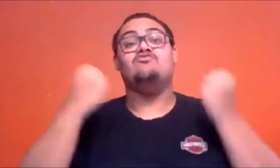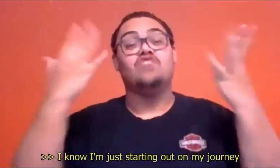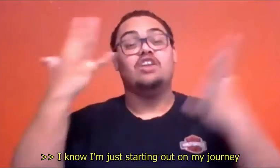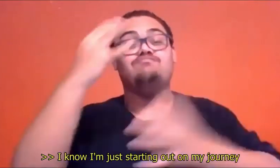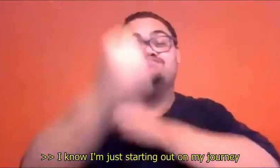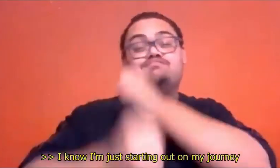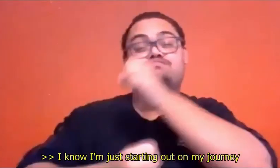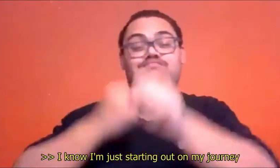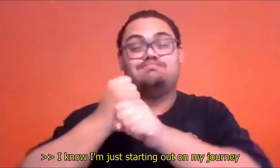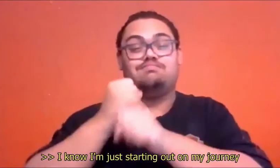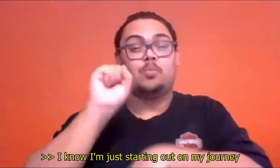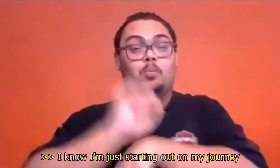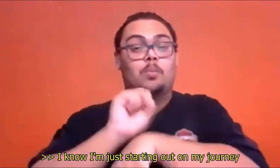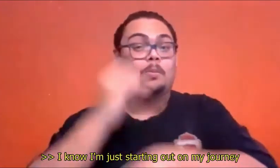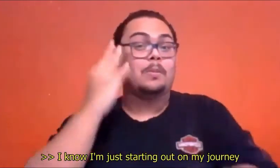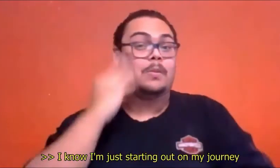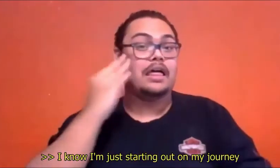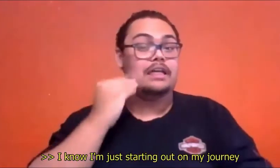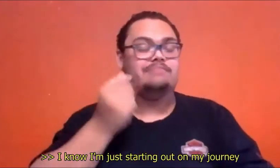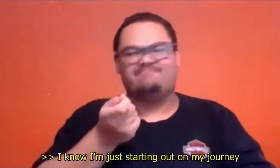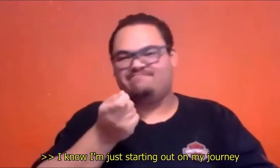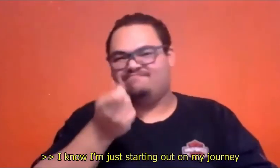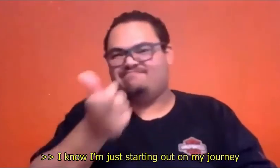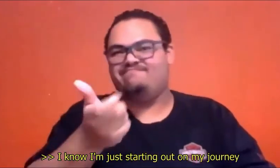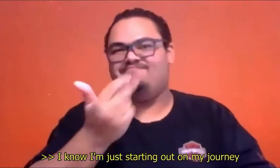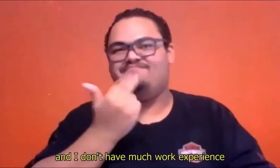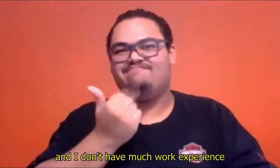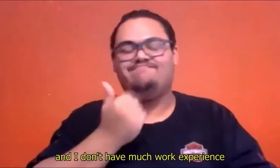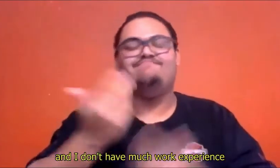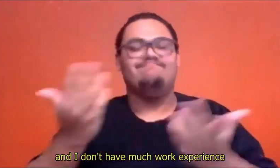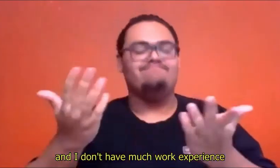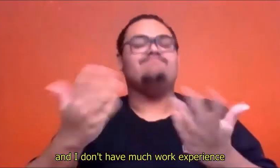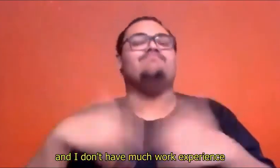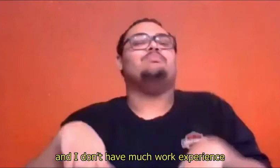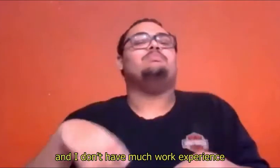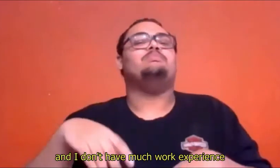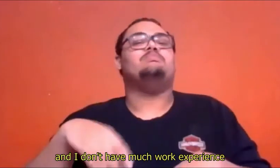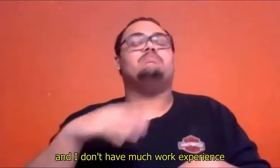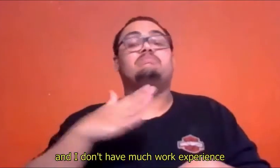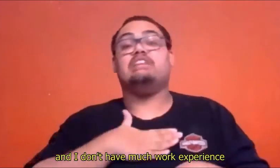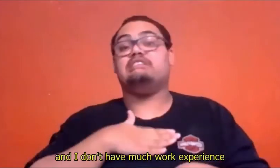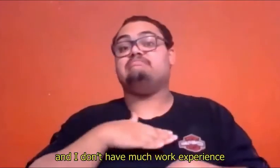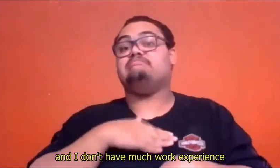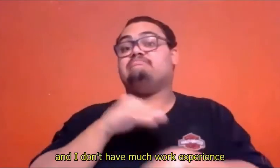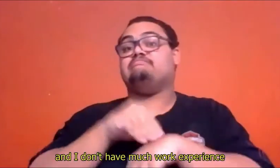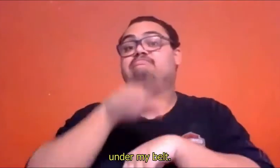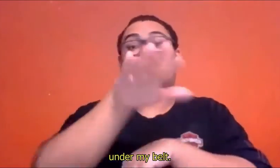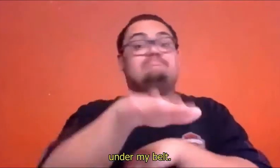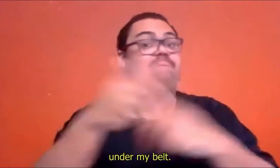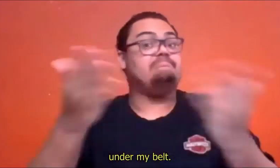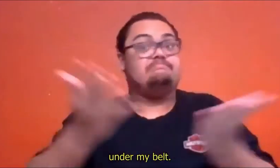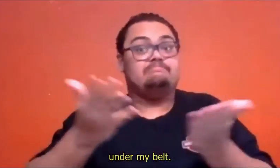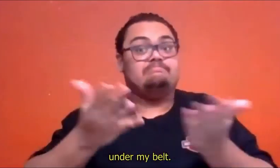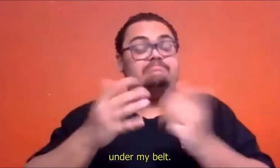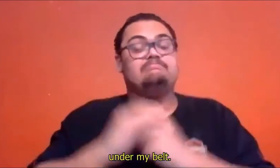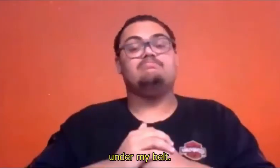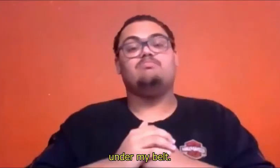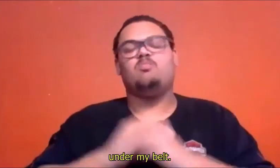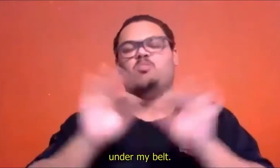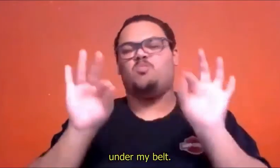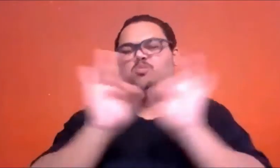I know I'm just starting out on my journey, and I don't have much work experience under my belt.